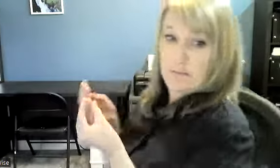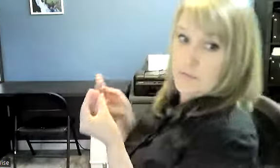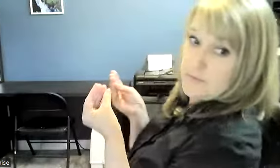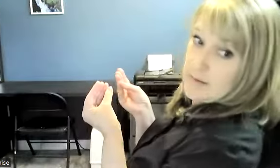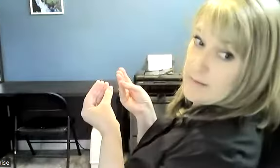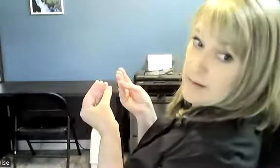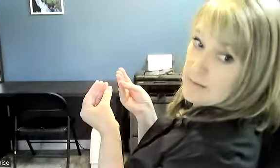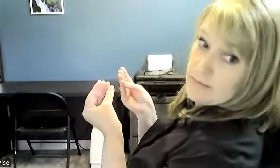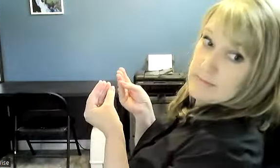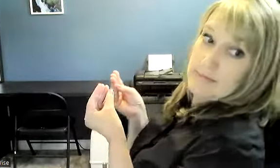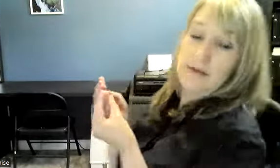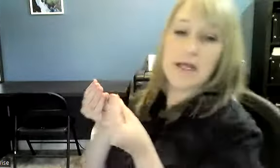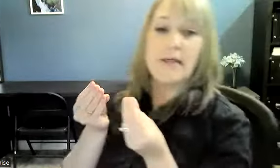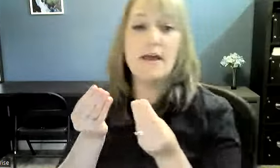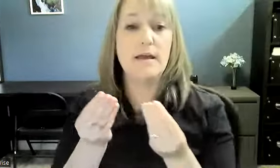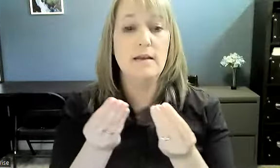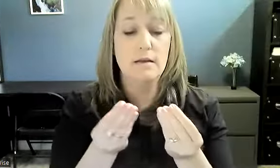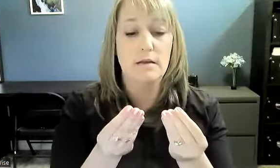So it's like that. And then